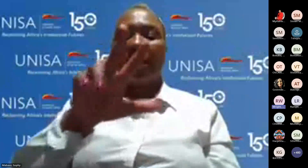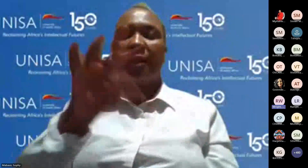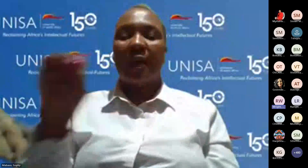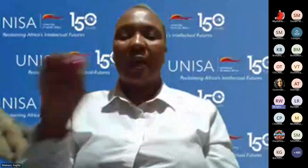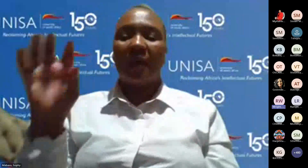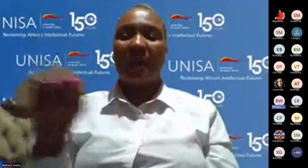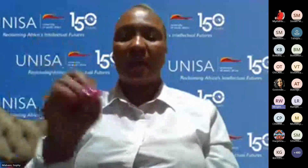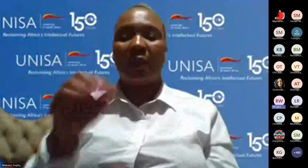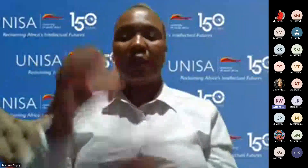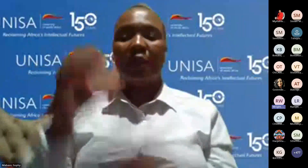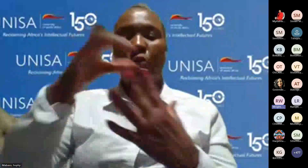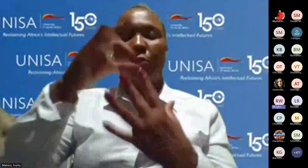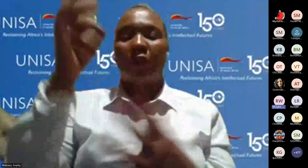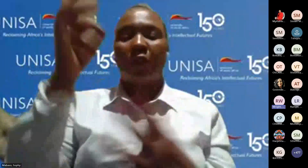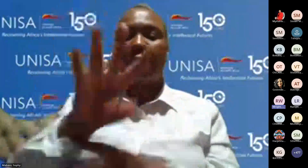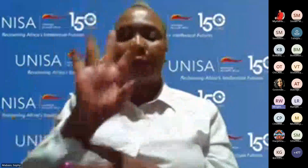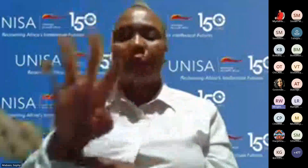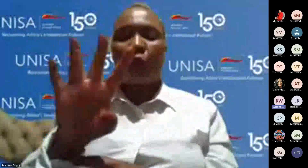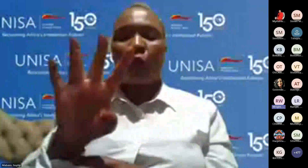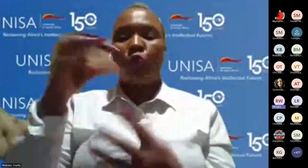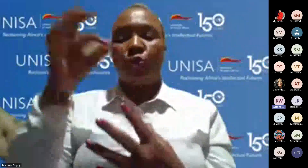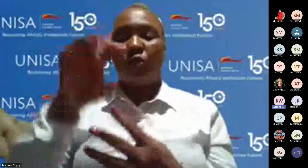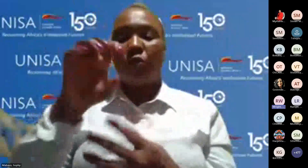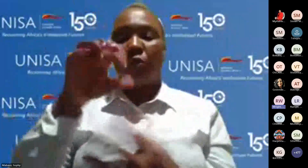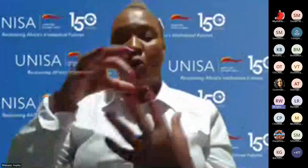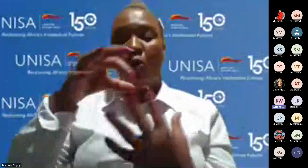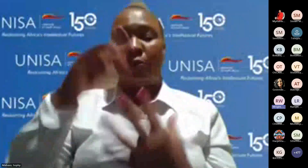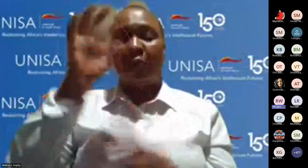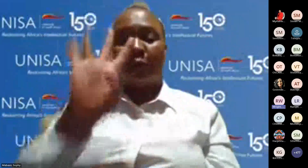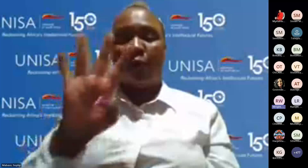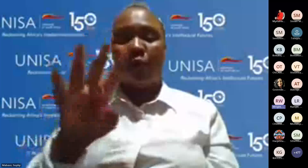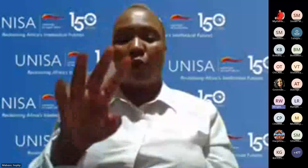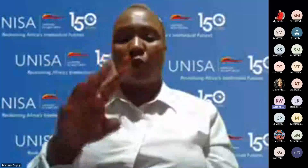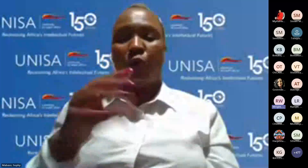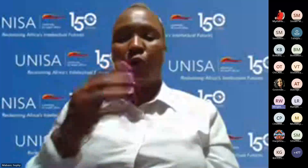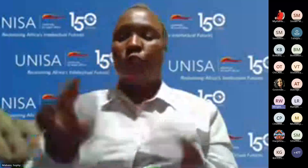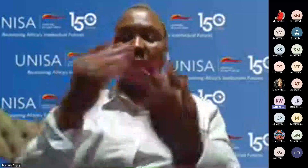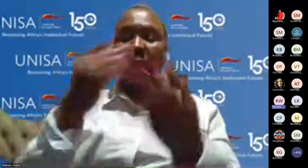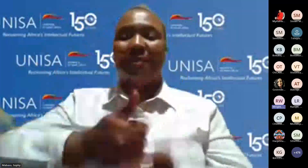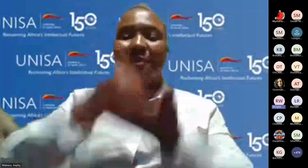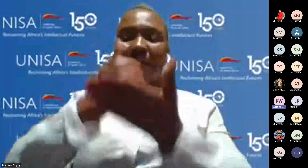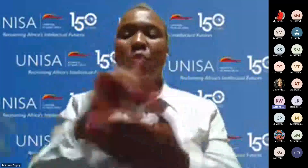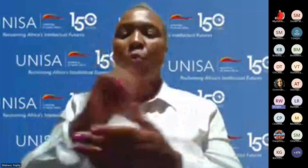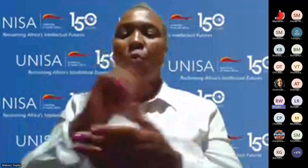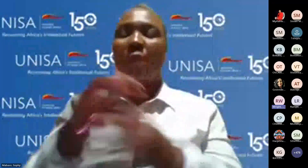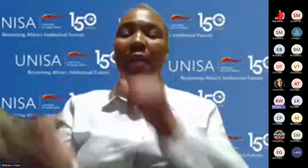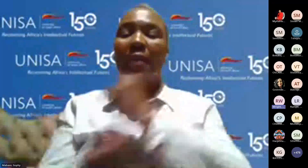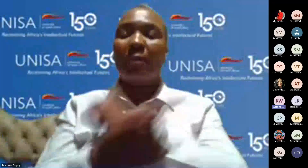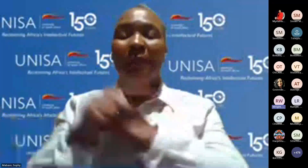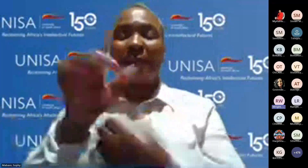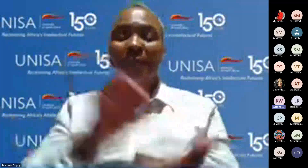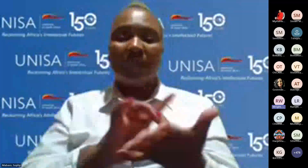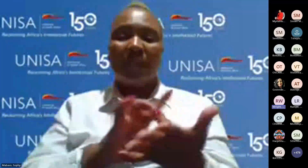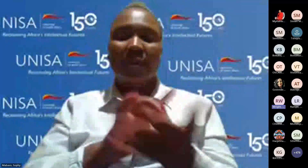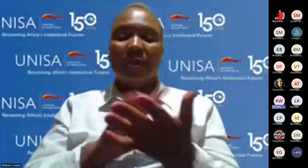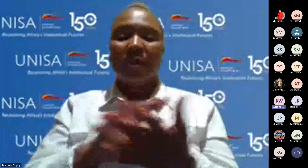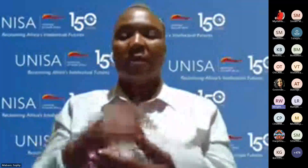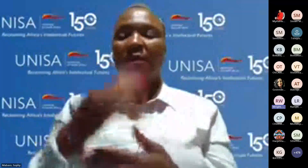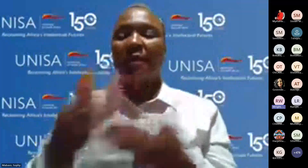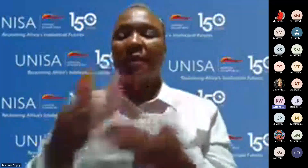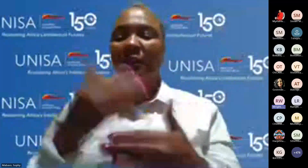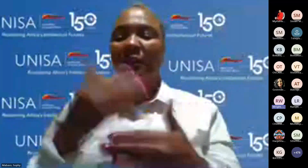it's option 4 that you choose to get to the assistance. Now, what happens in that situation is they've got